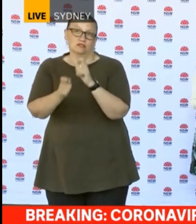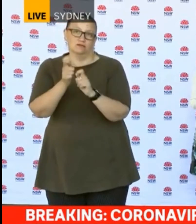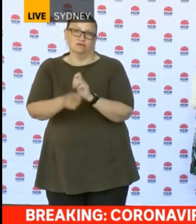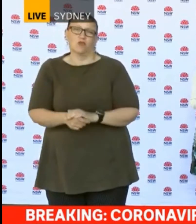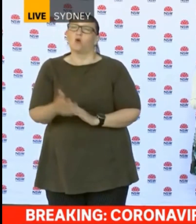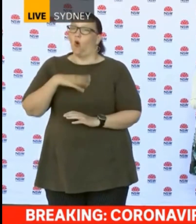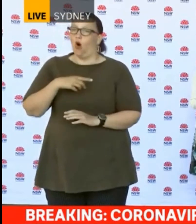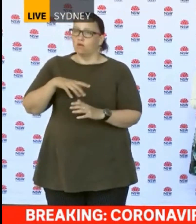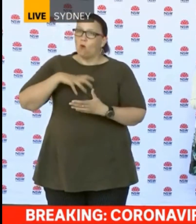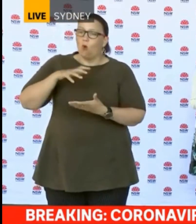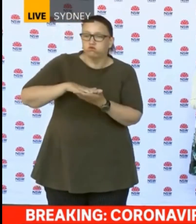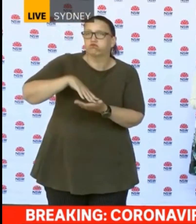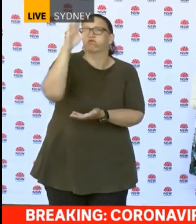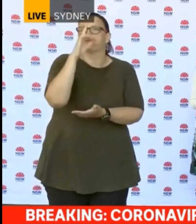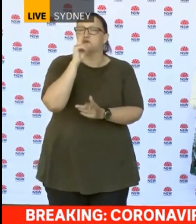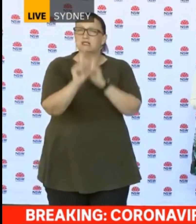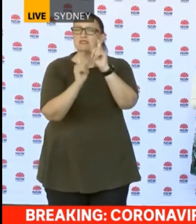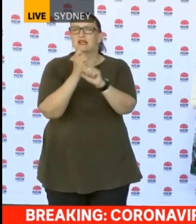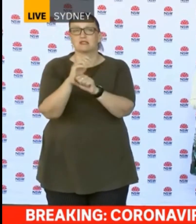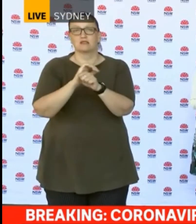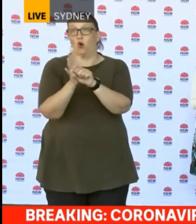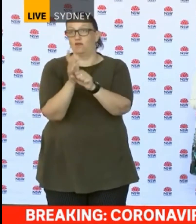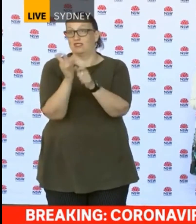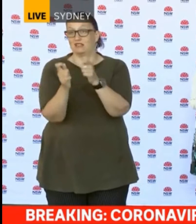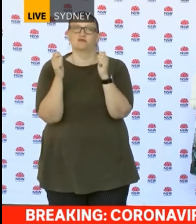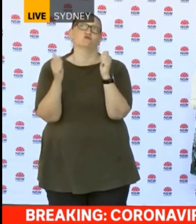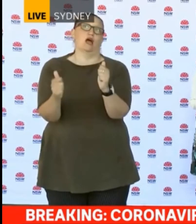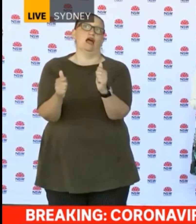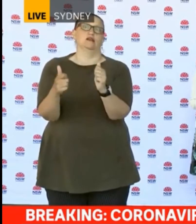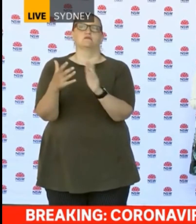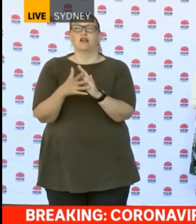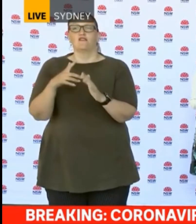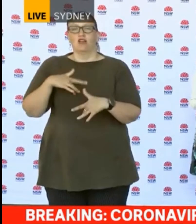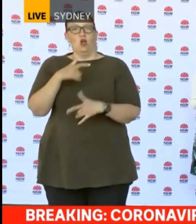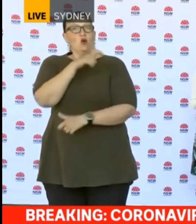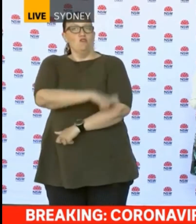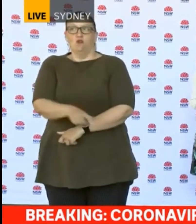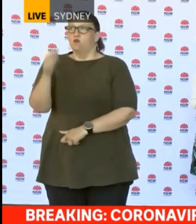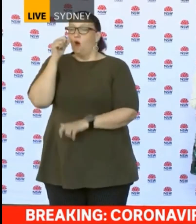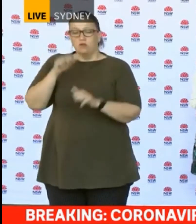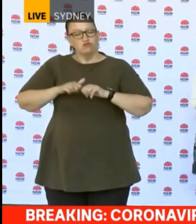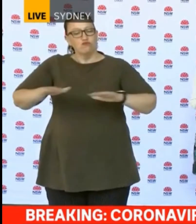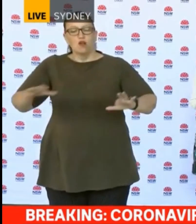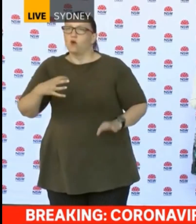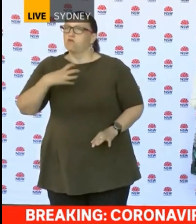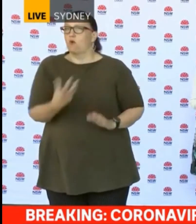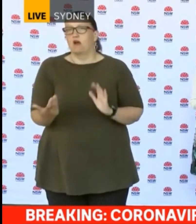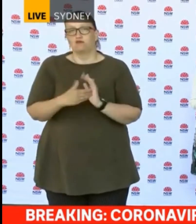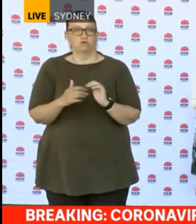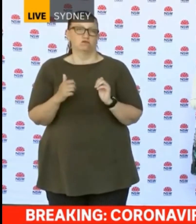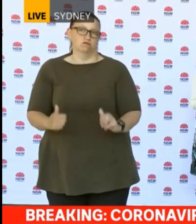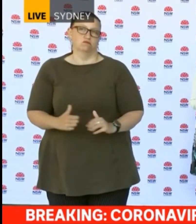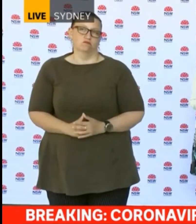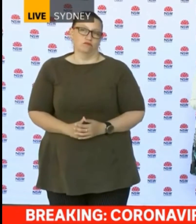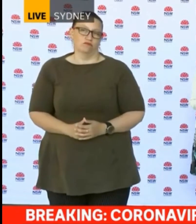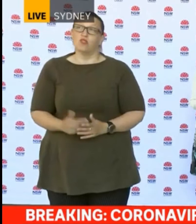confidence that we are on top of any unknown strains of the virus. Again, this demonstrates why we have those rules in